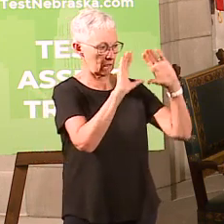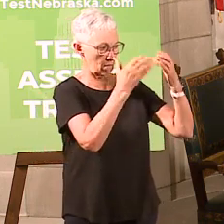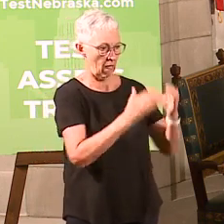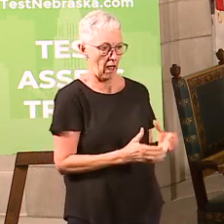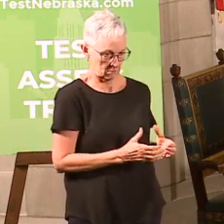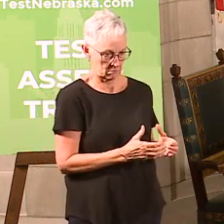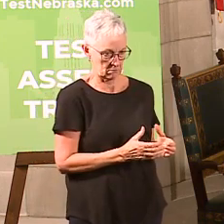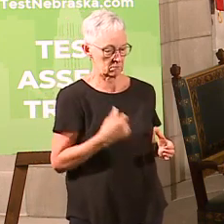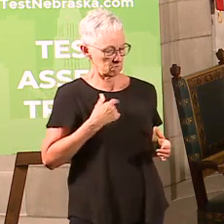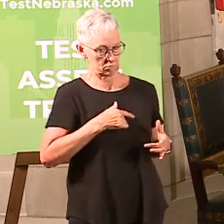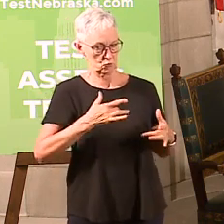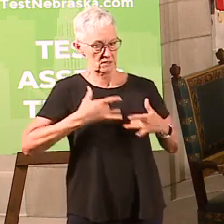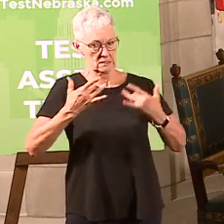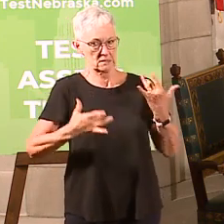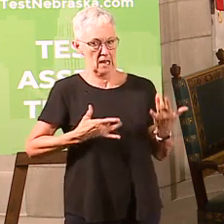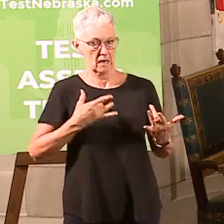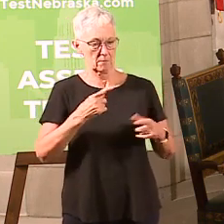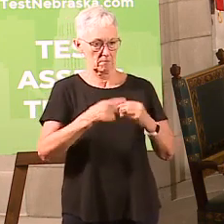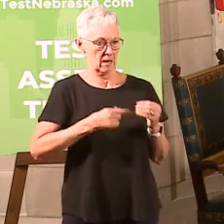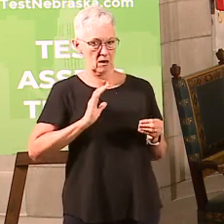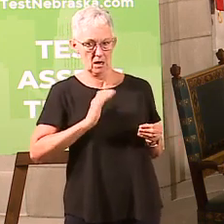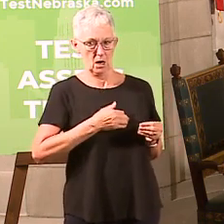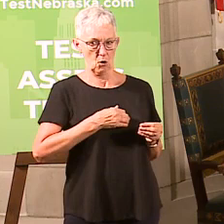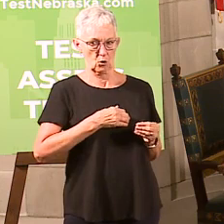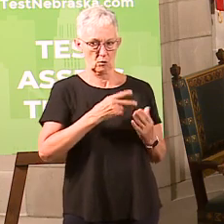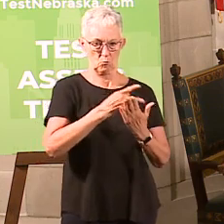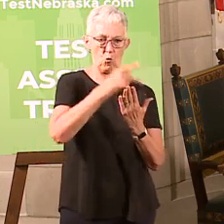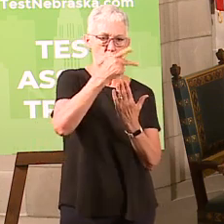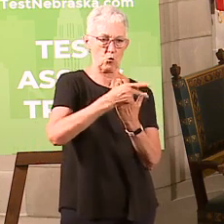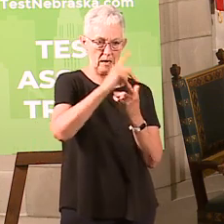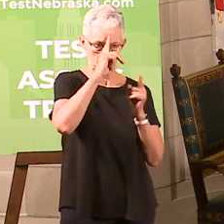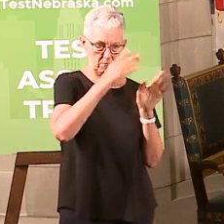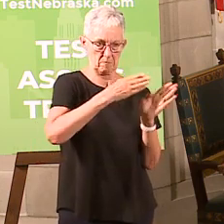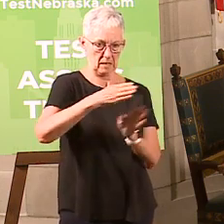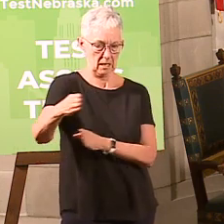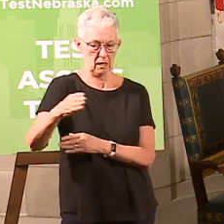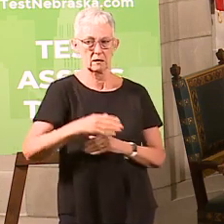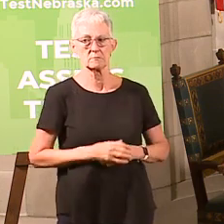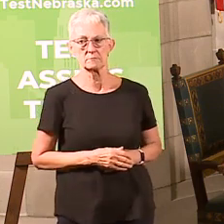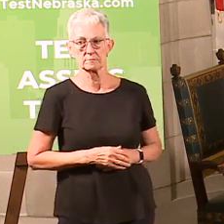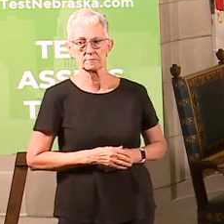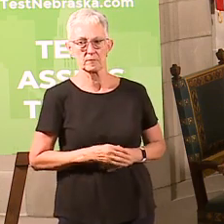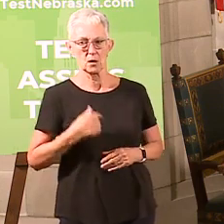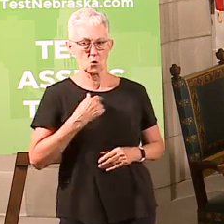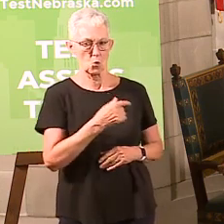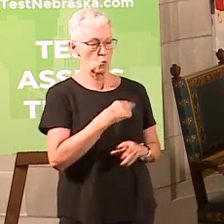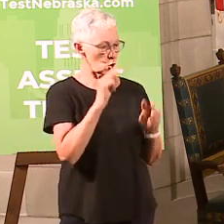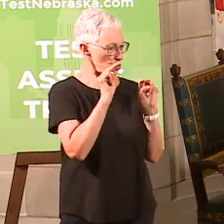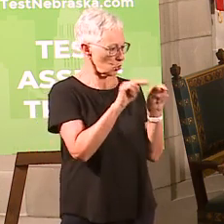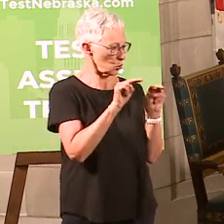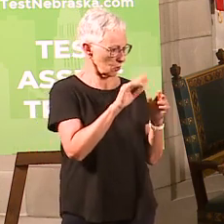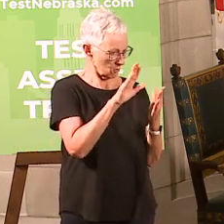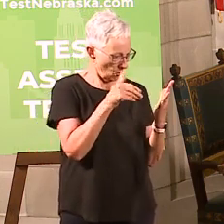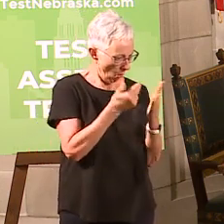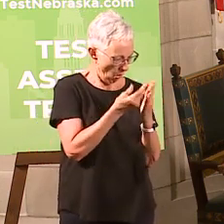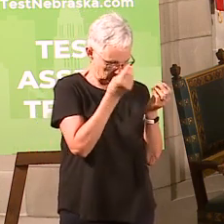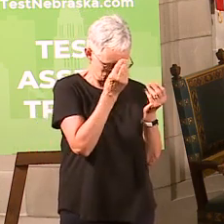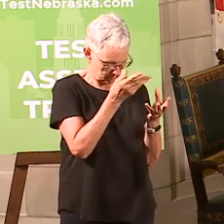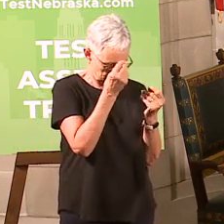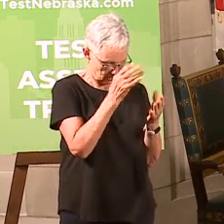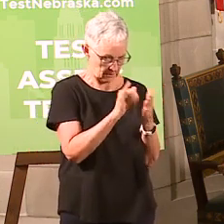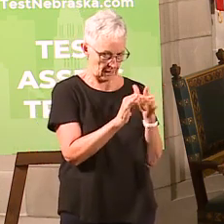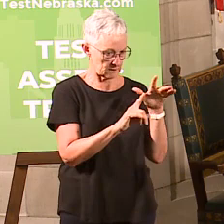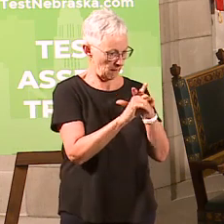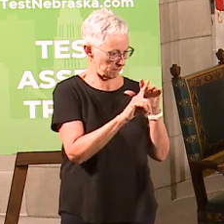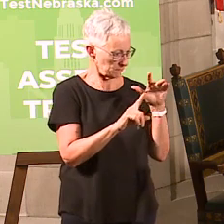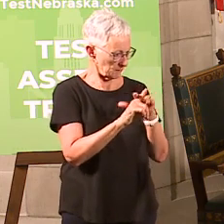able to deliver. We will have real-time data, just as the governor's watching the data that comes through the medical and health